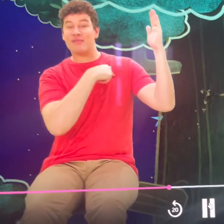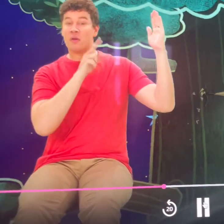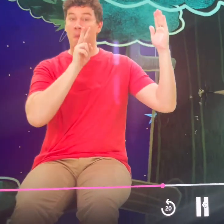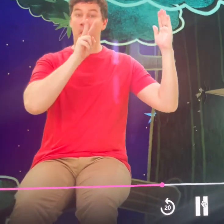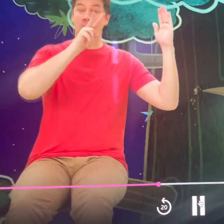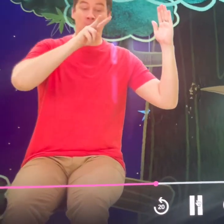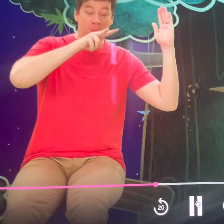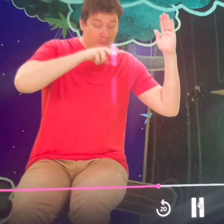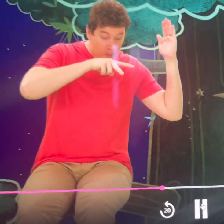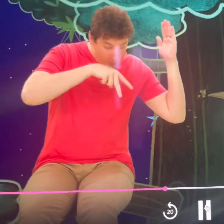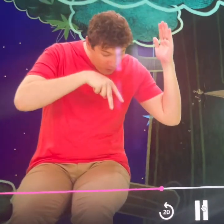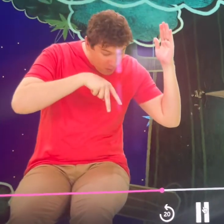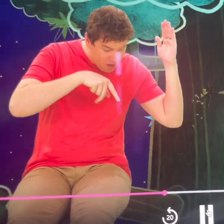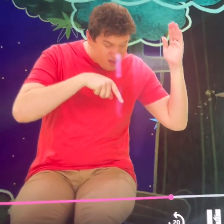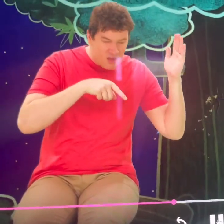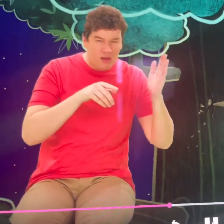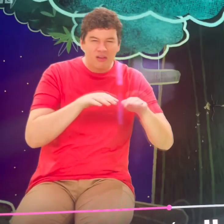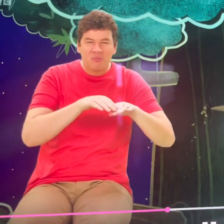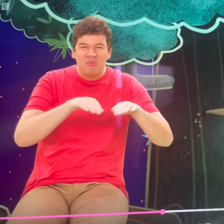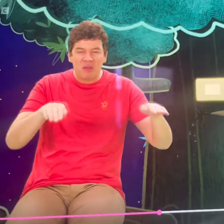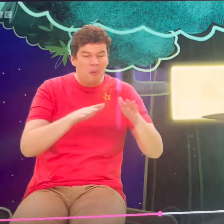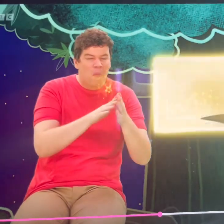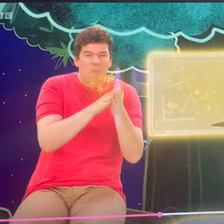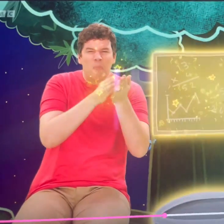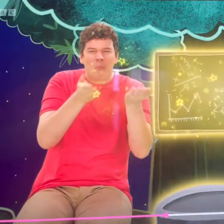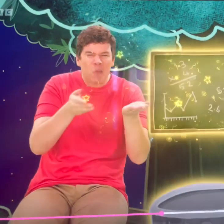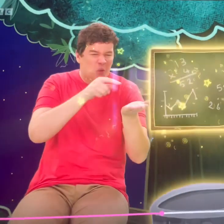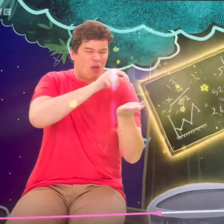And I'd never take a look at a lesson or a book.